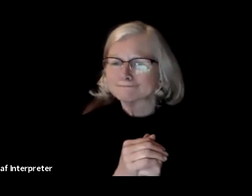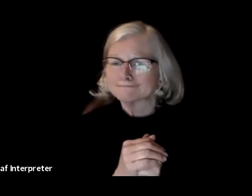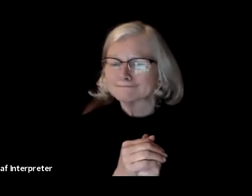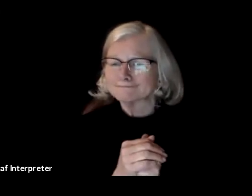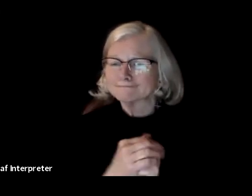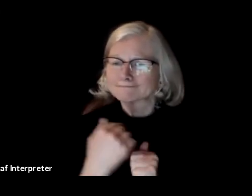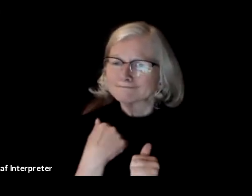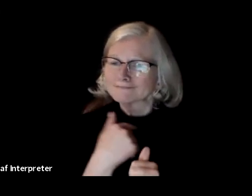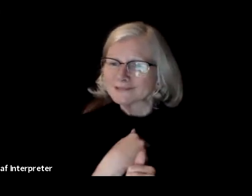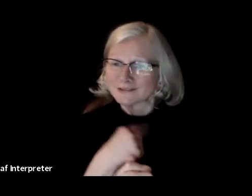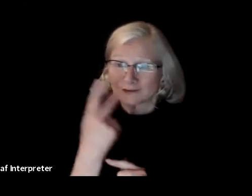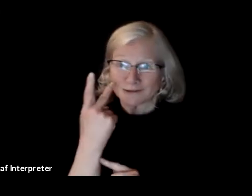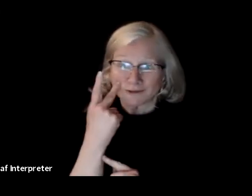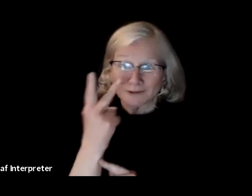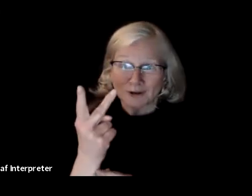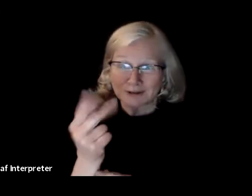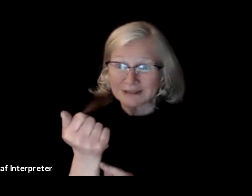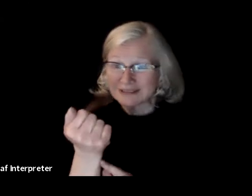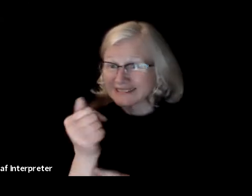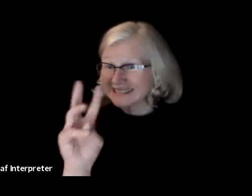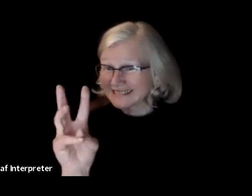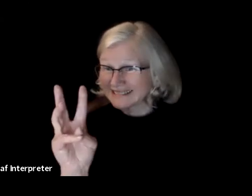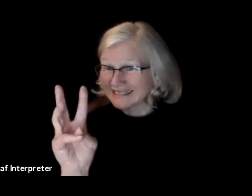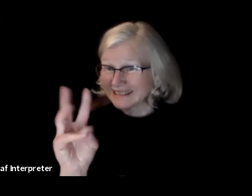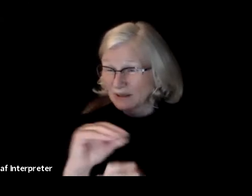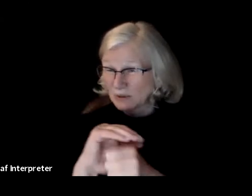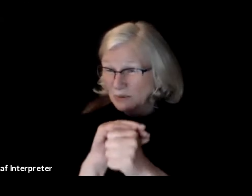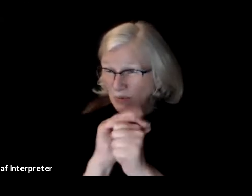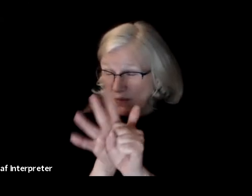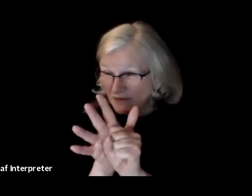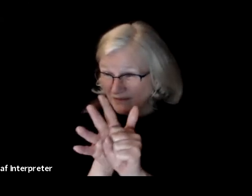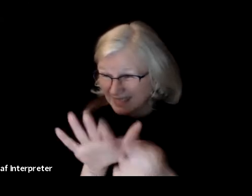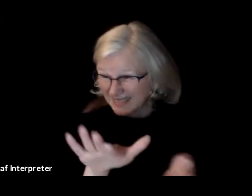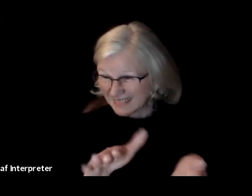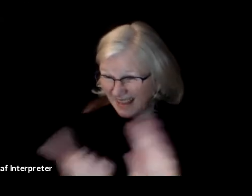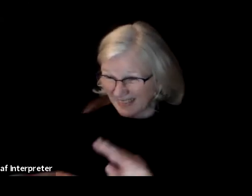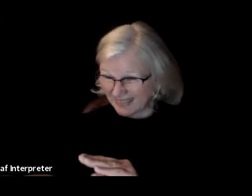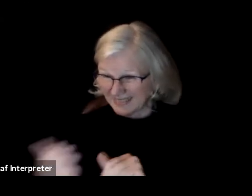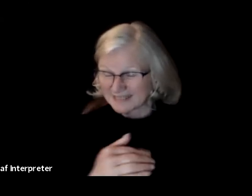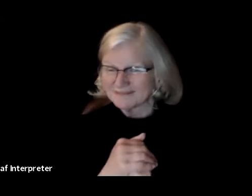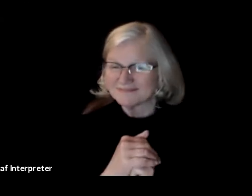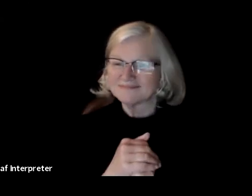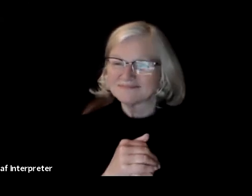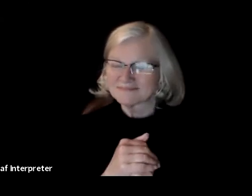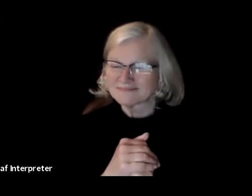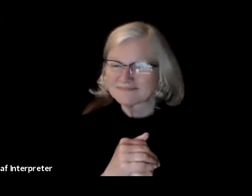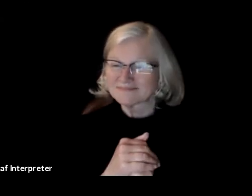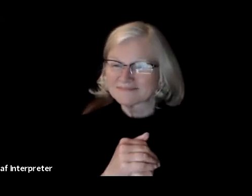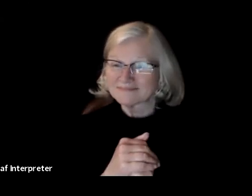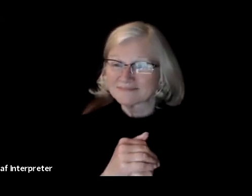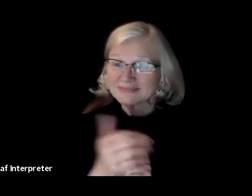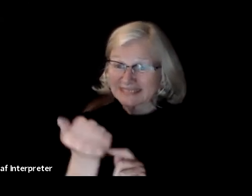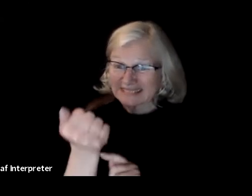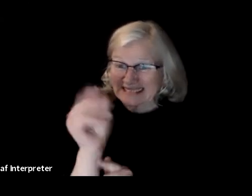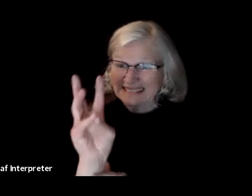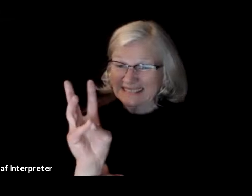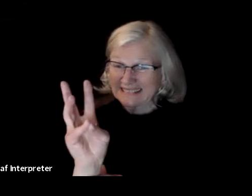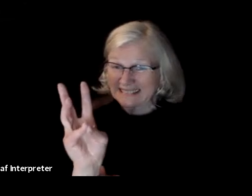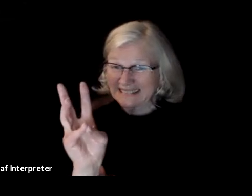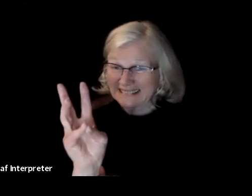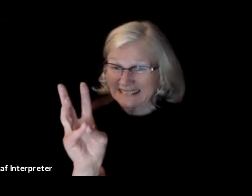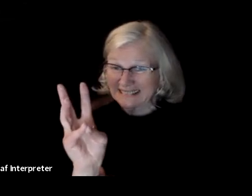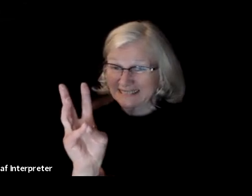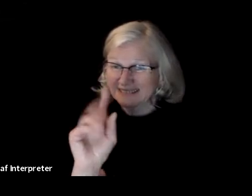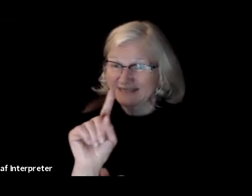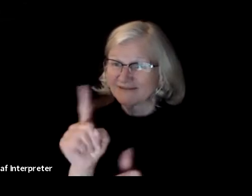deaths reported today. This is the first time we've been back in double digits for a while, and we're very sorry to